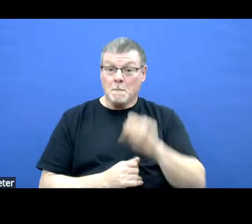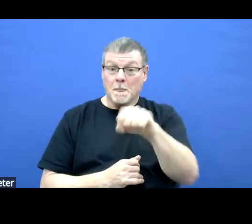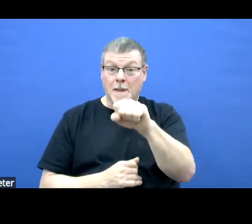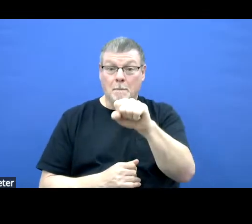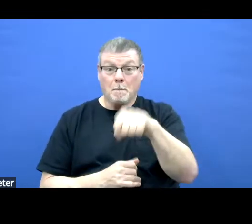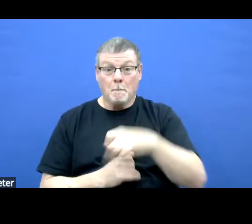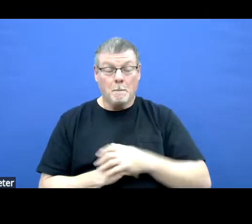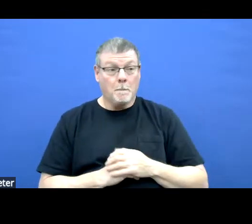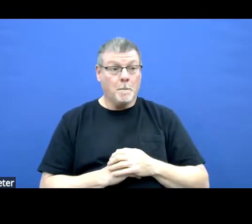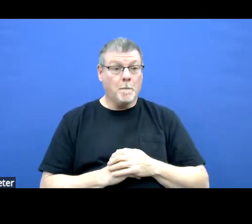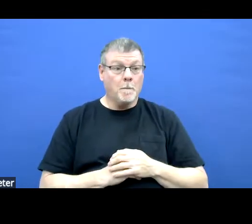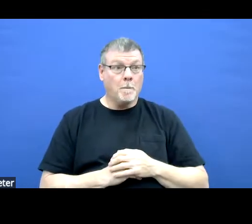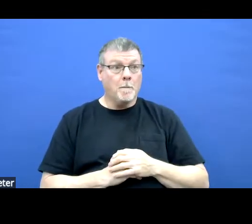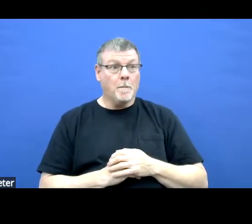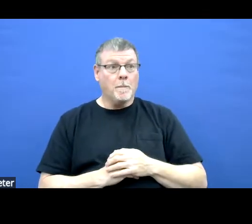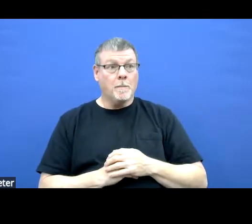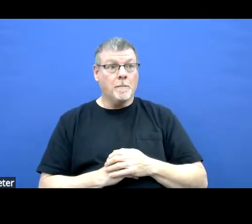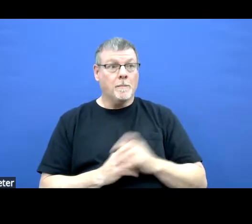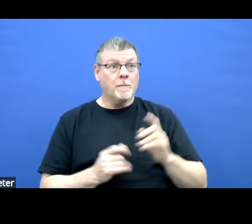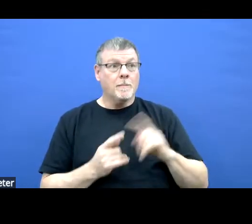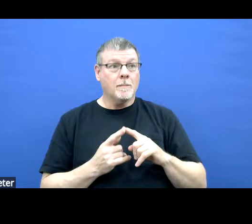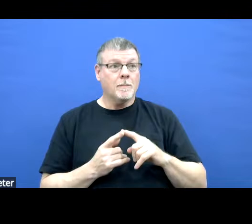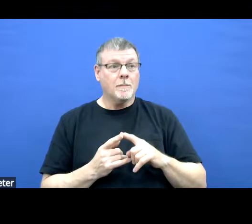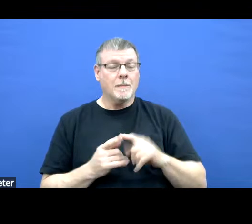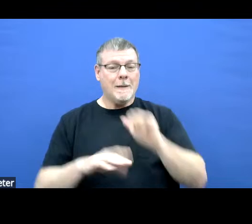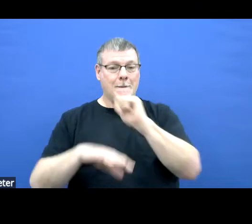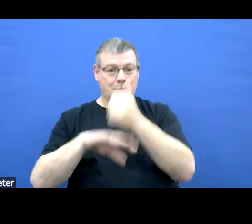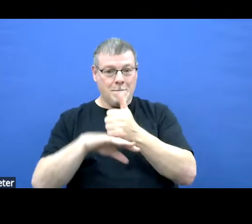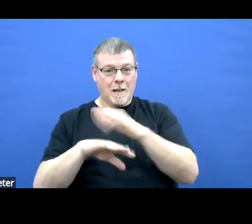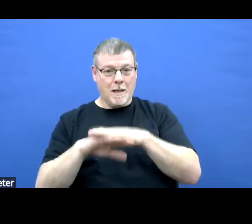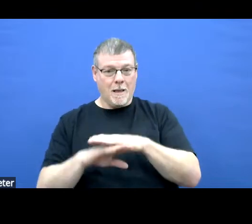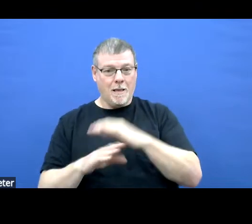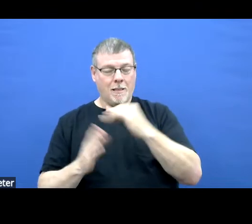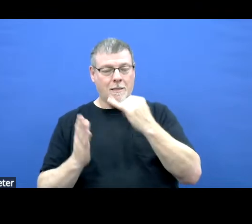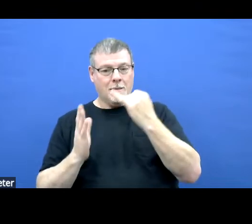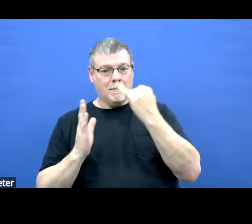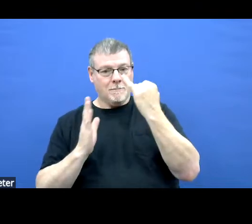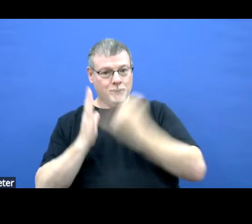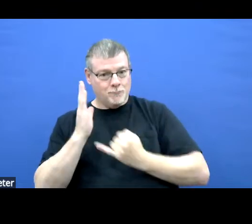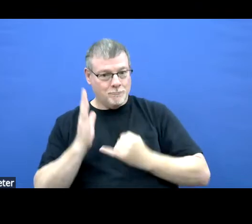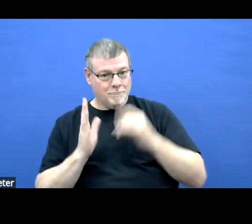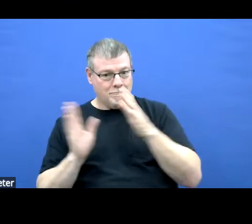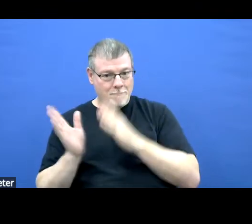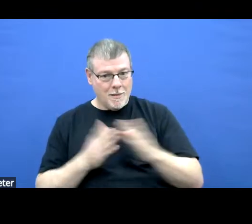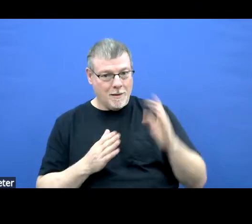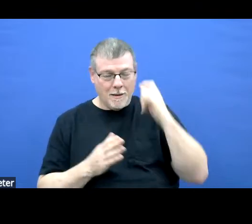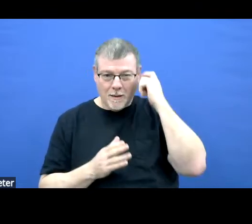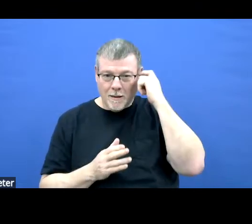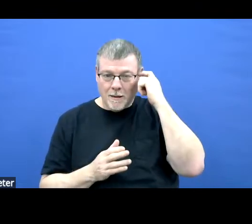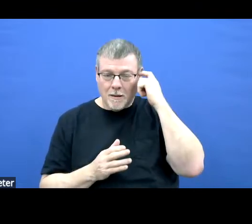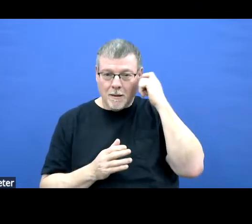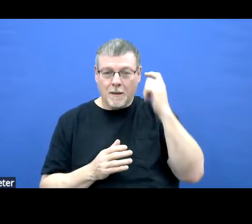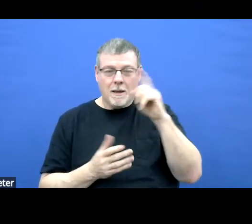actually, based on the last draft plans that I saw, are about